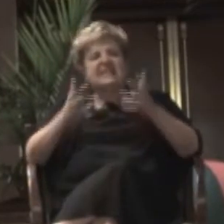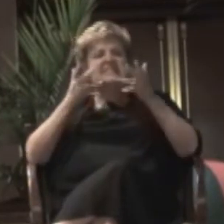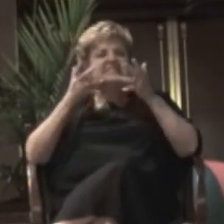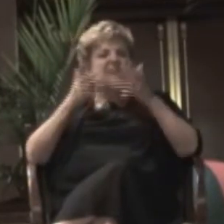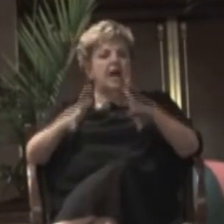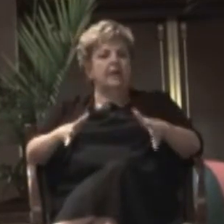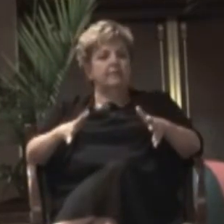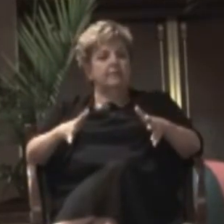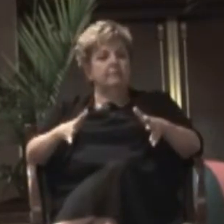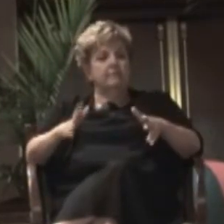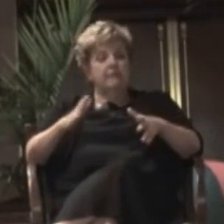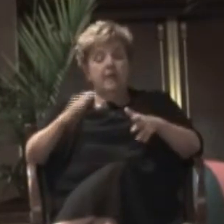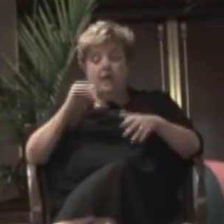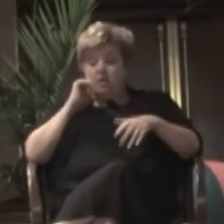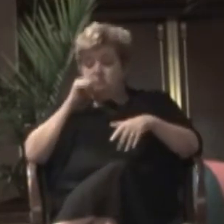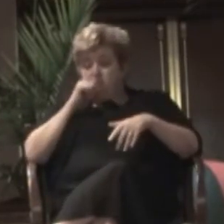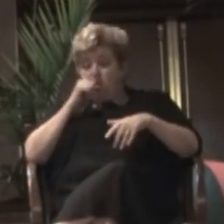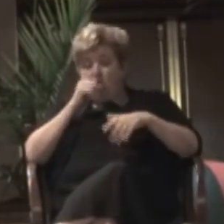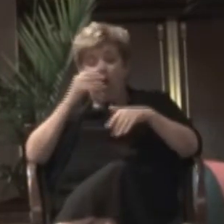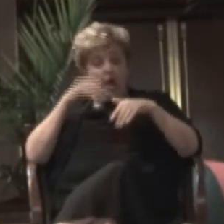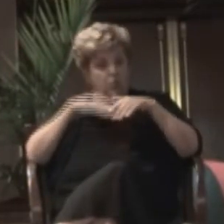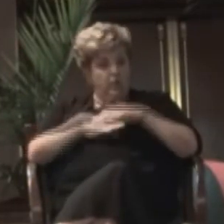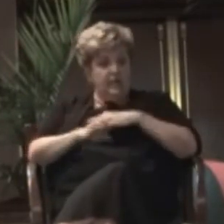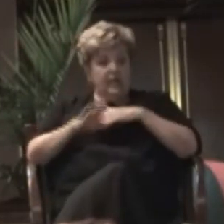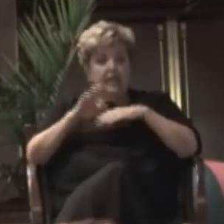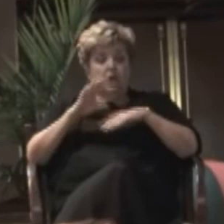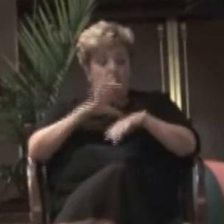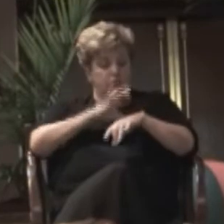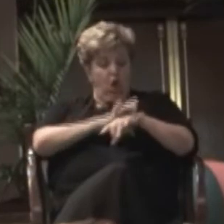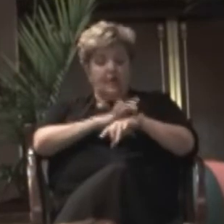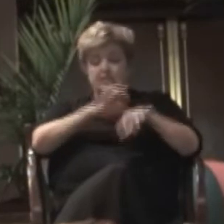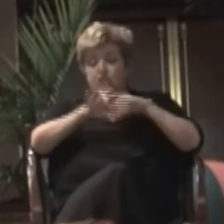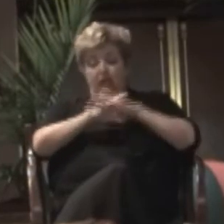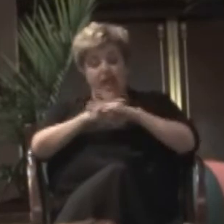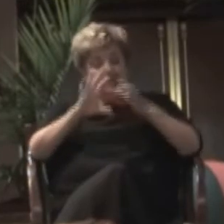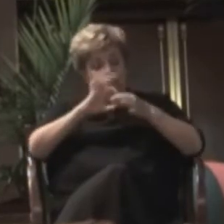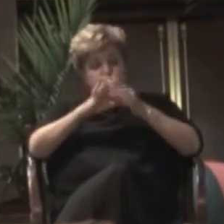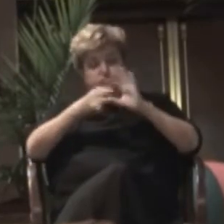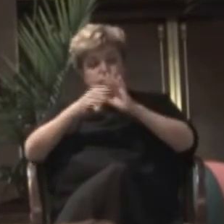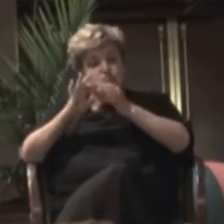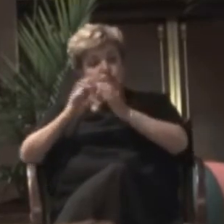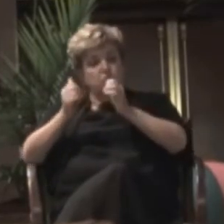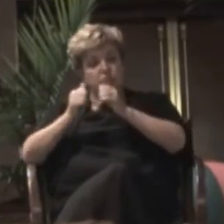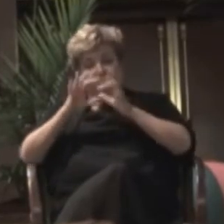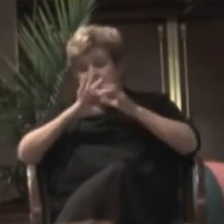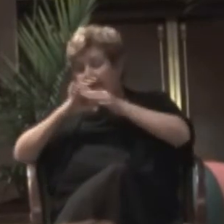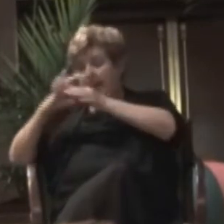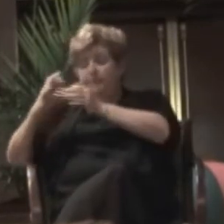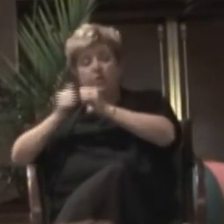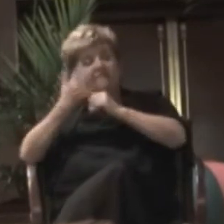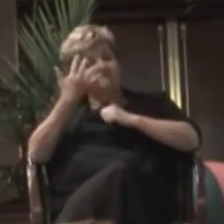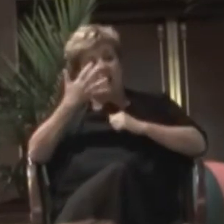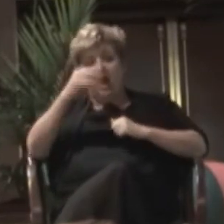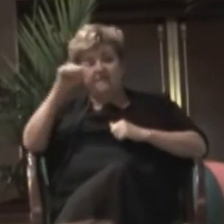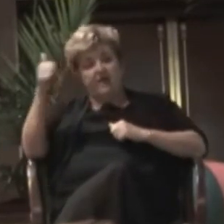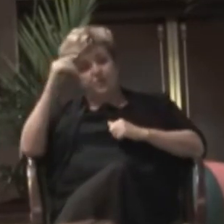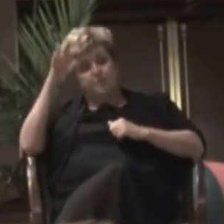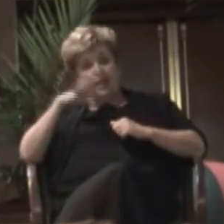guys, and knew when I went in there it was a one-way trip. Normally they didn't send guys for my kind of crime.